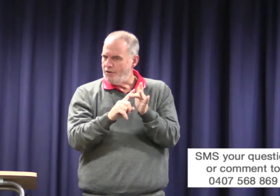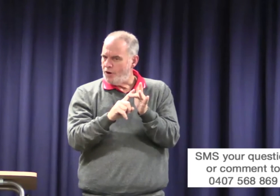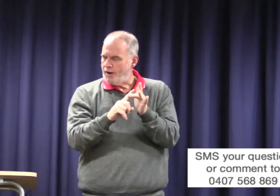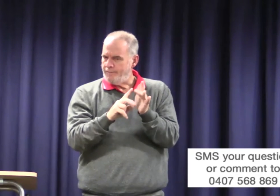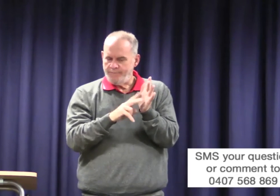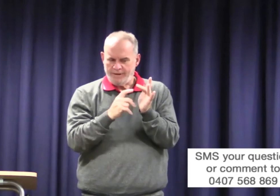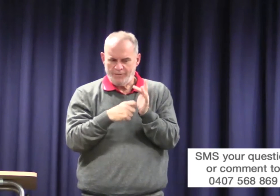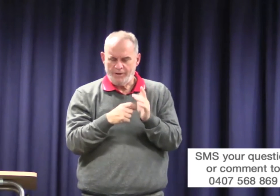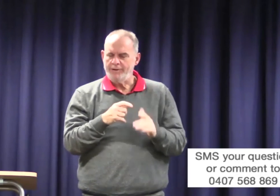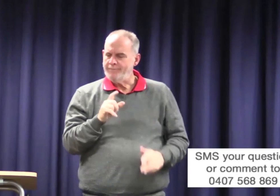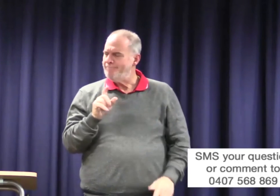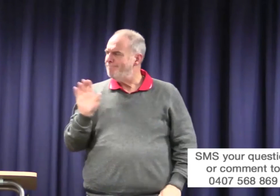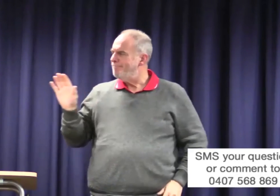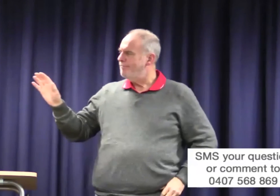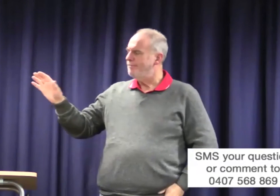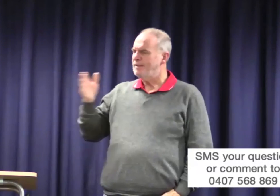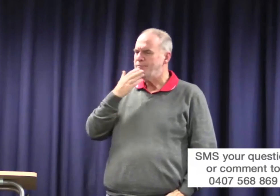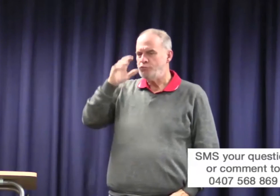I caught mention of VRI.